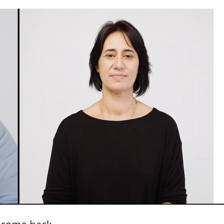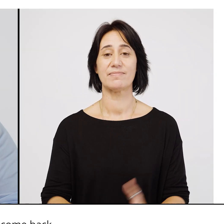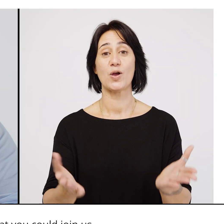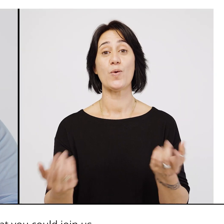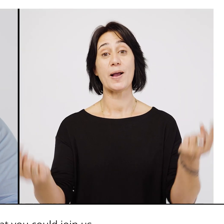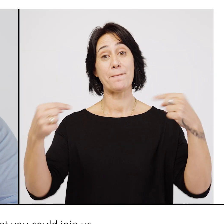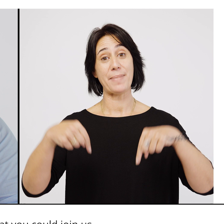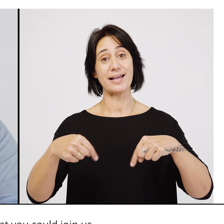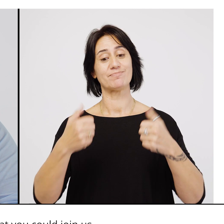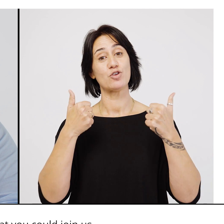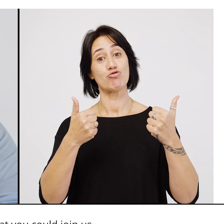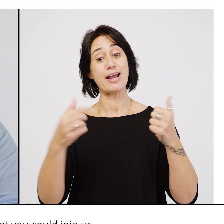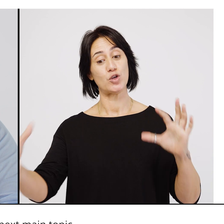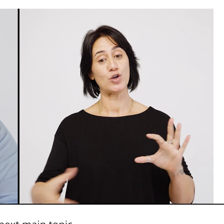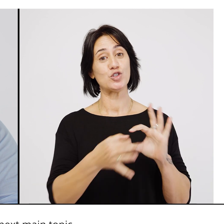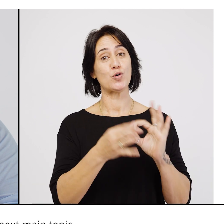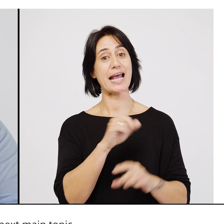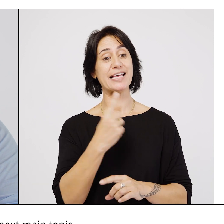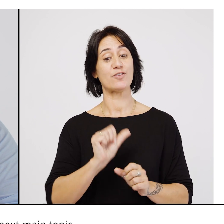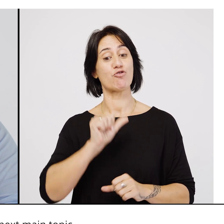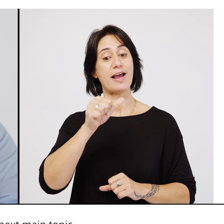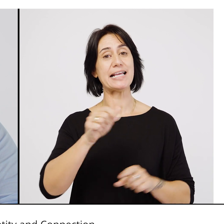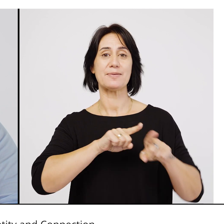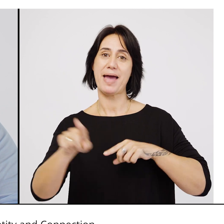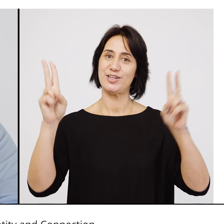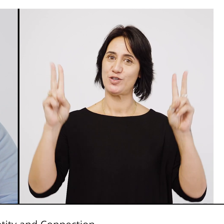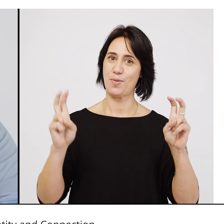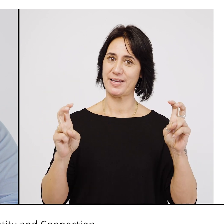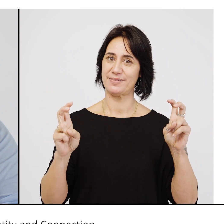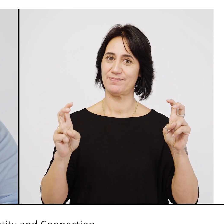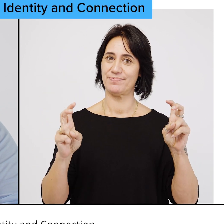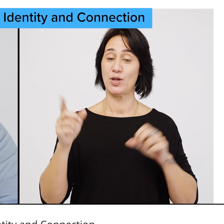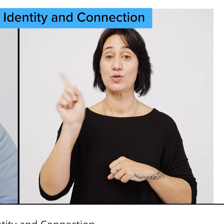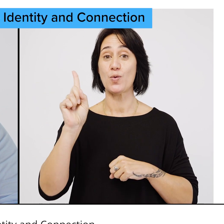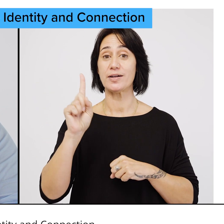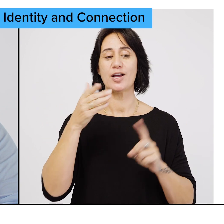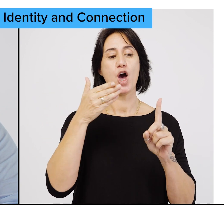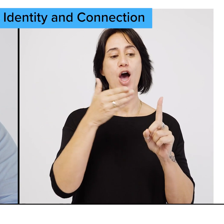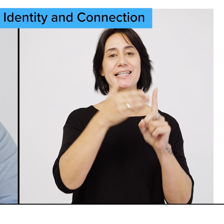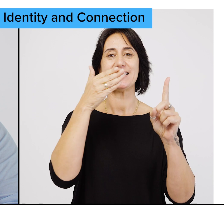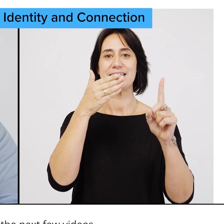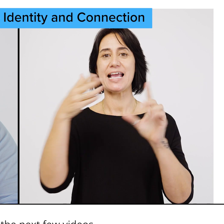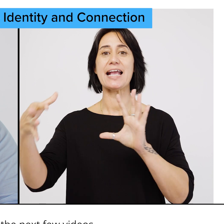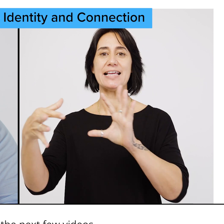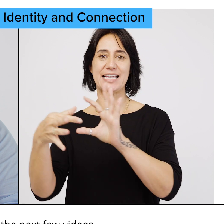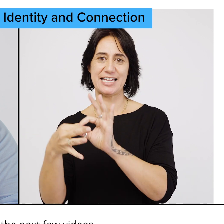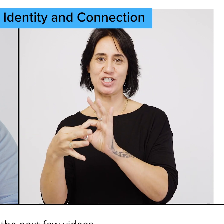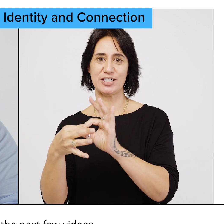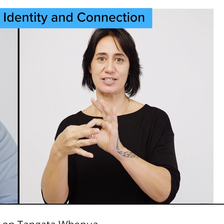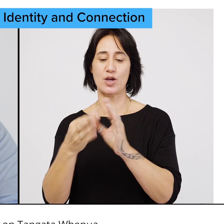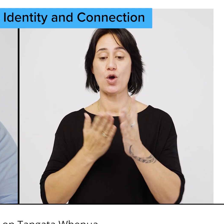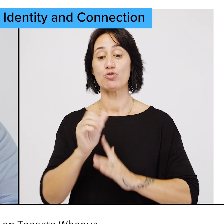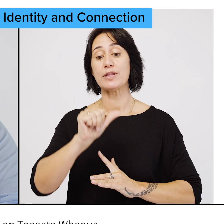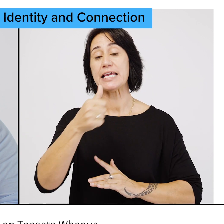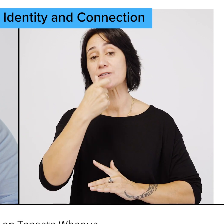Welcome back. It's great that you could join us for our next main topic, which is identity and connection. Throughout the next few